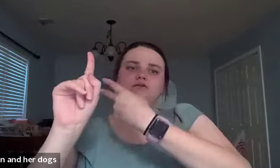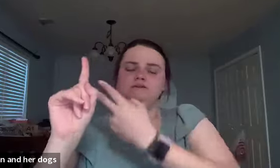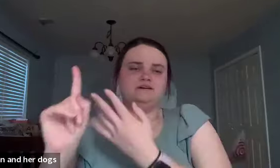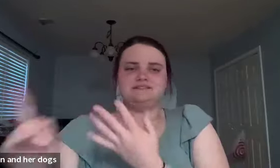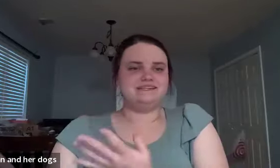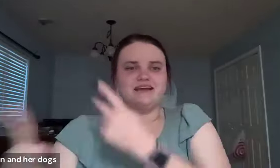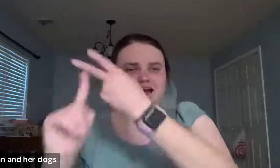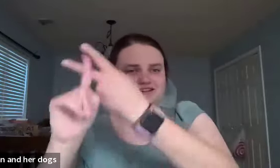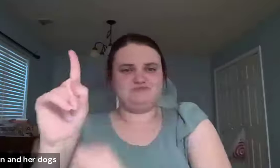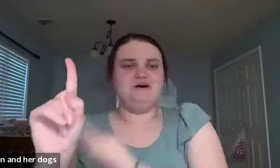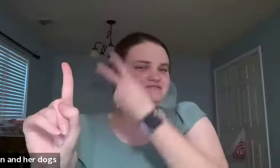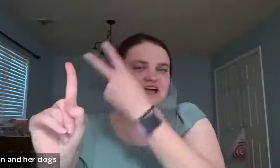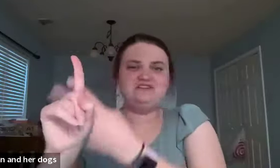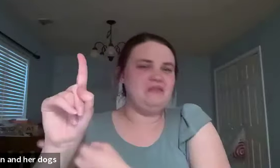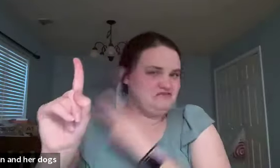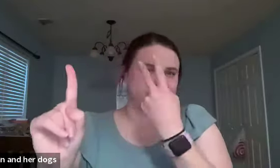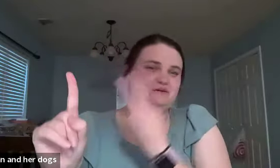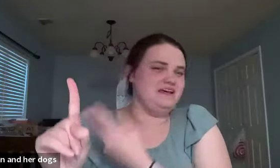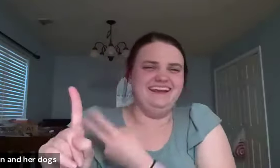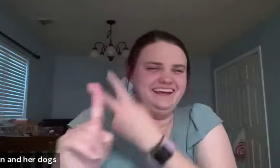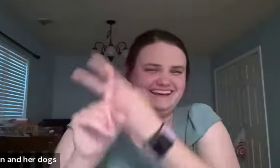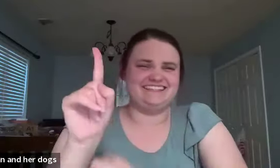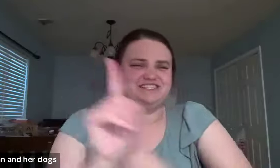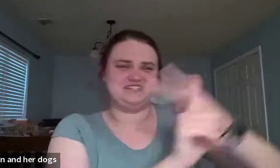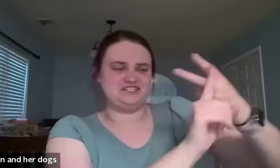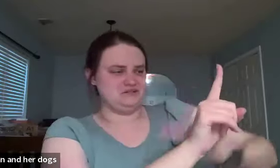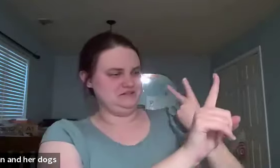ago. See, months, I don't like this one. It's just such a,